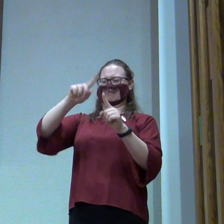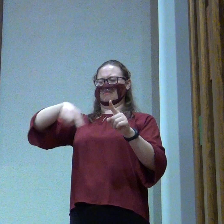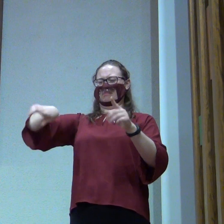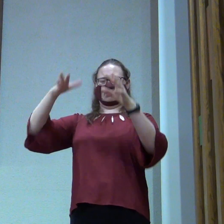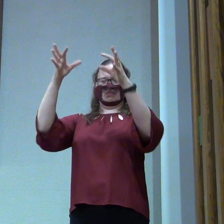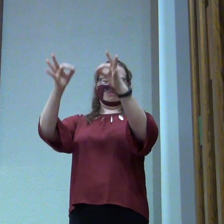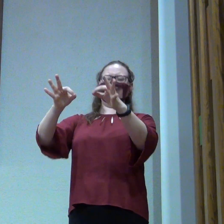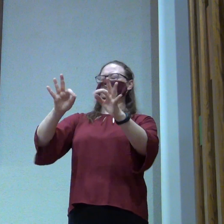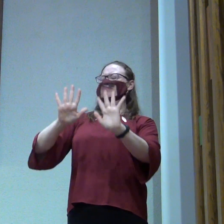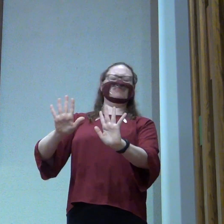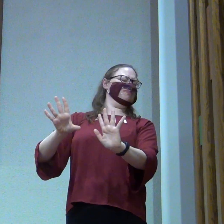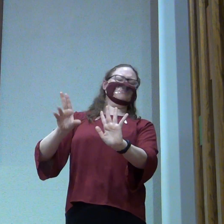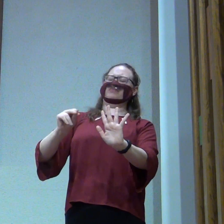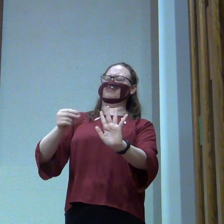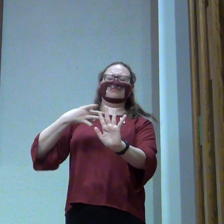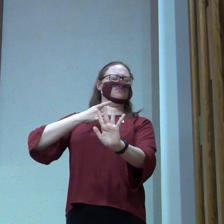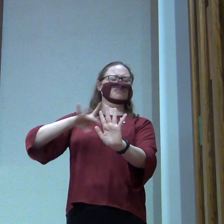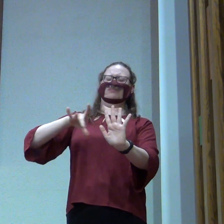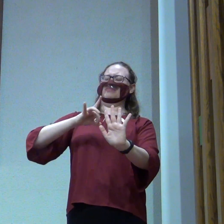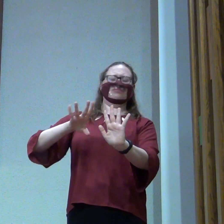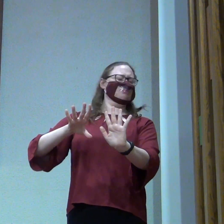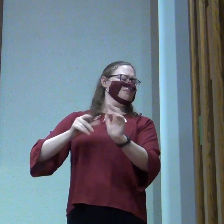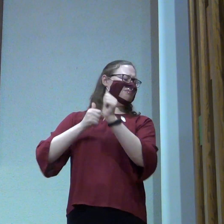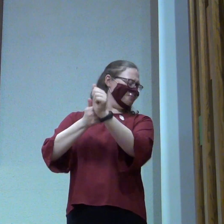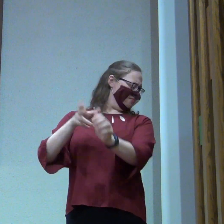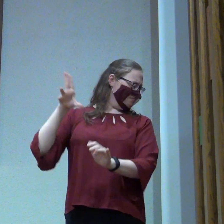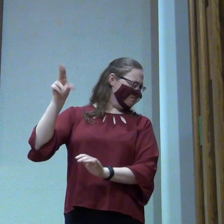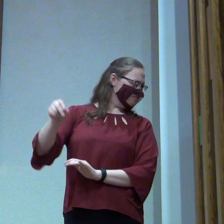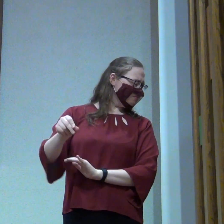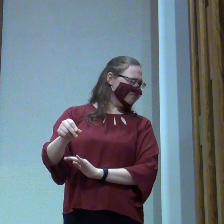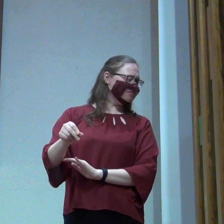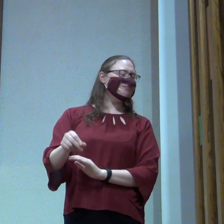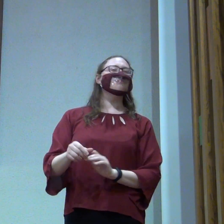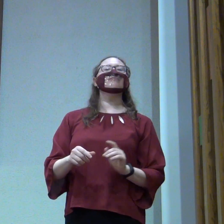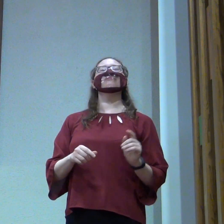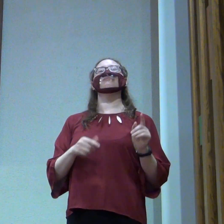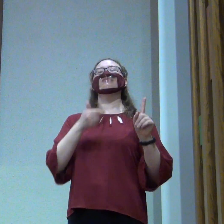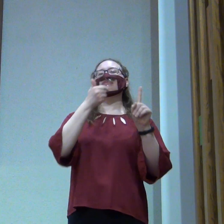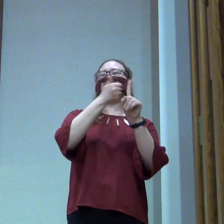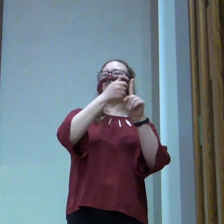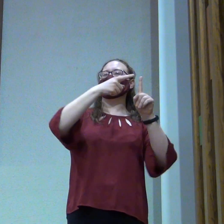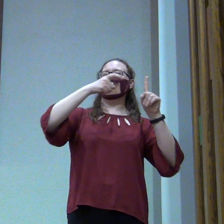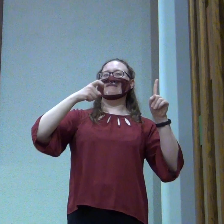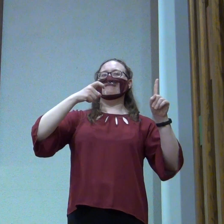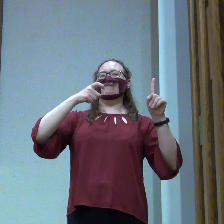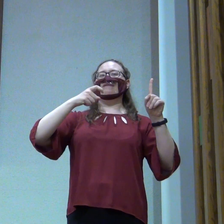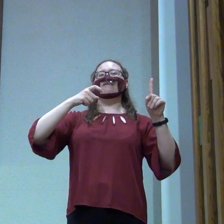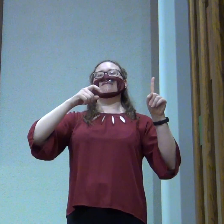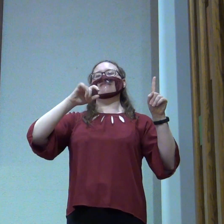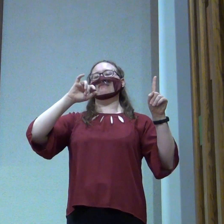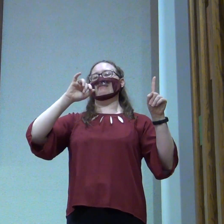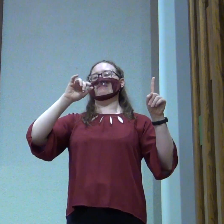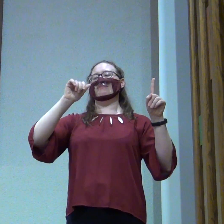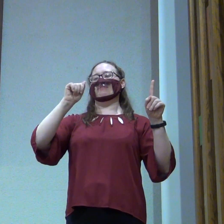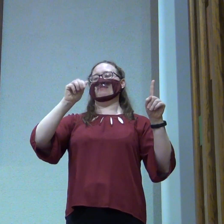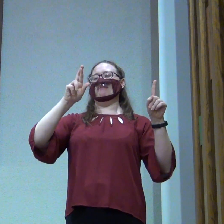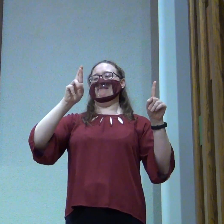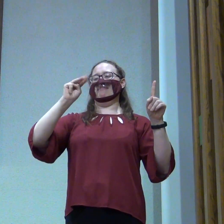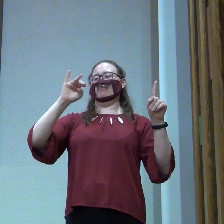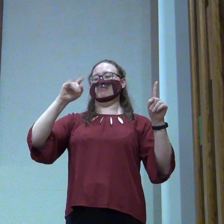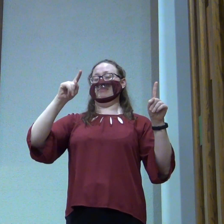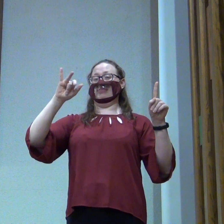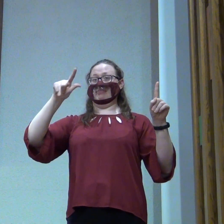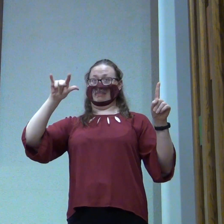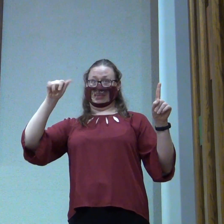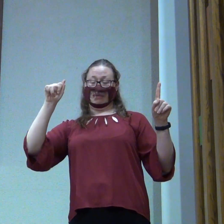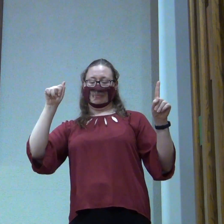consented to their decision and action. He came from the Judean town of Arimathea,